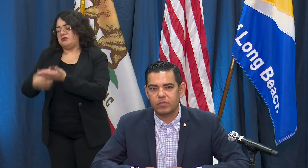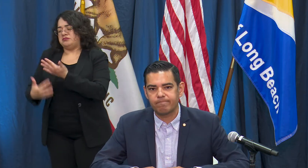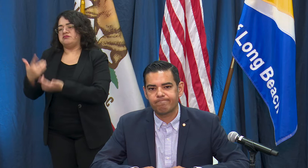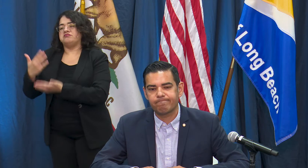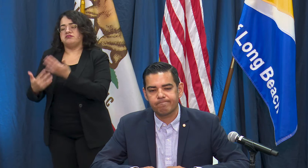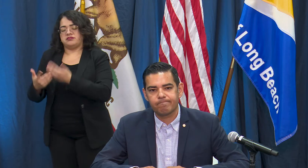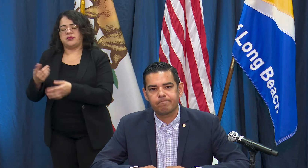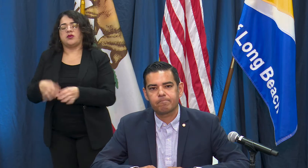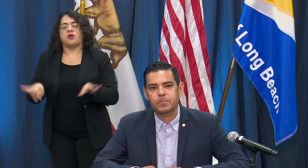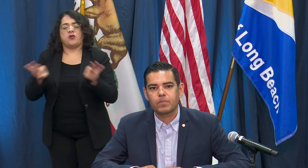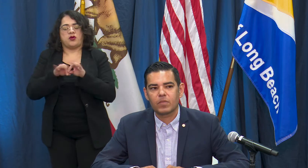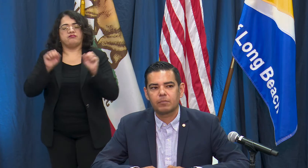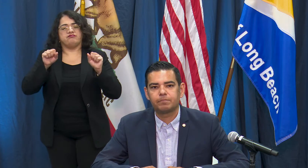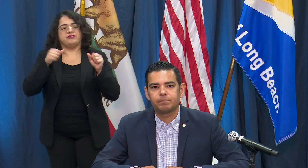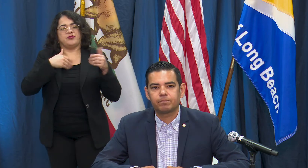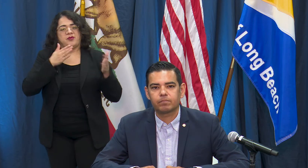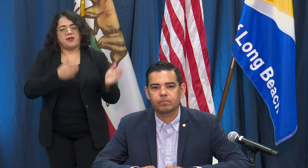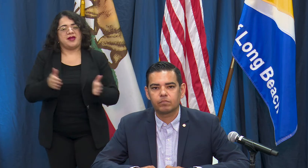important to us.